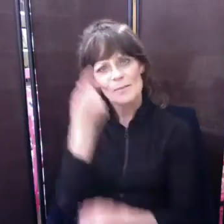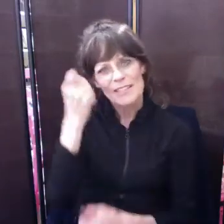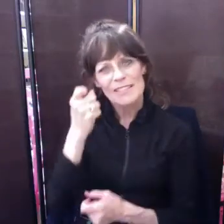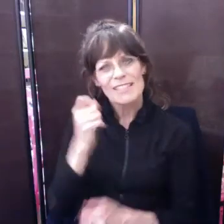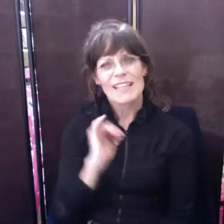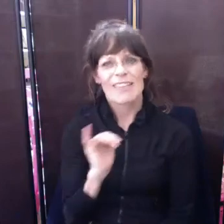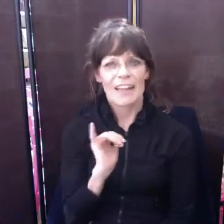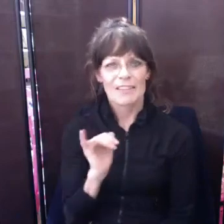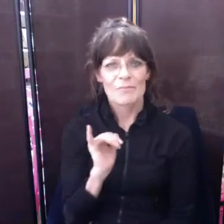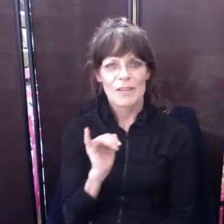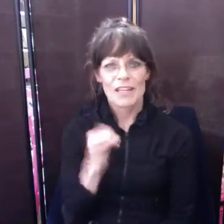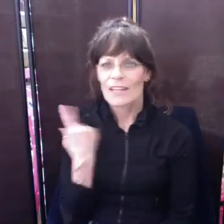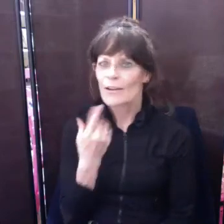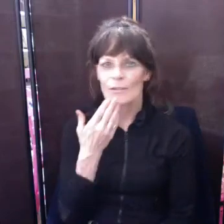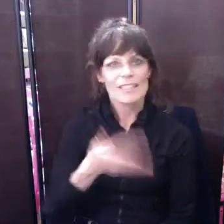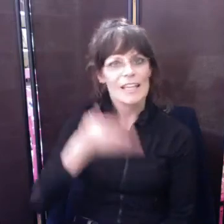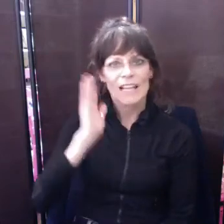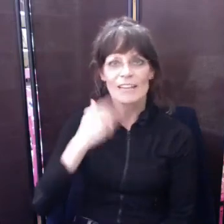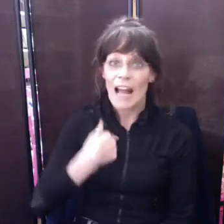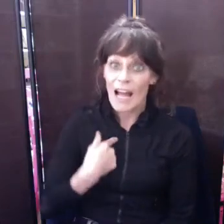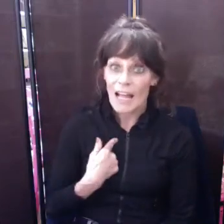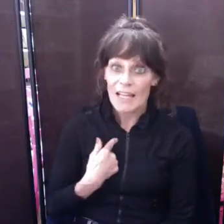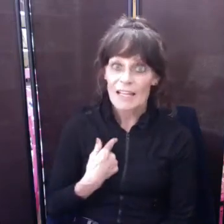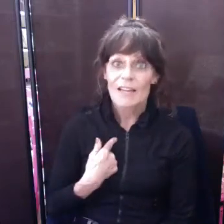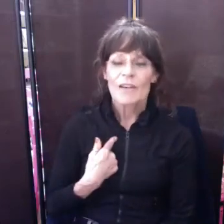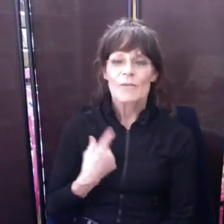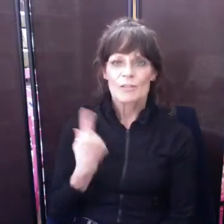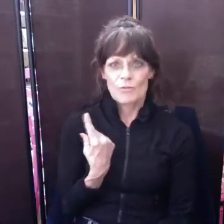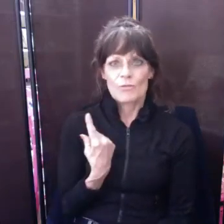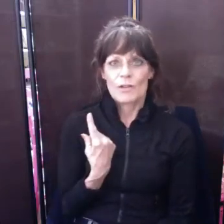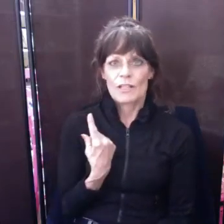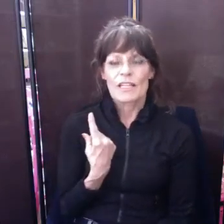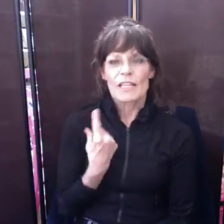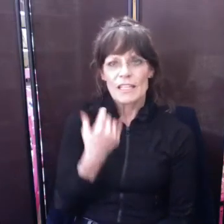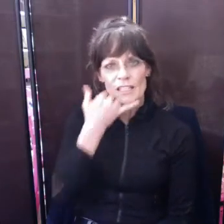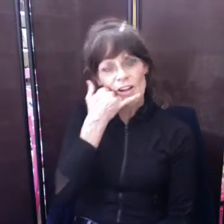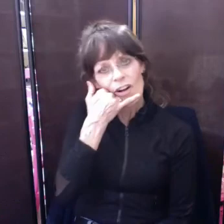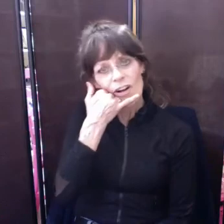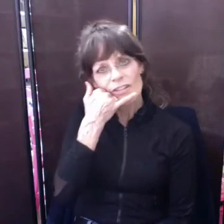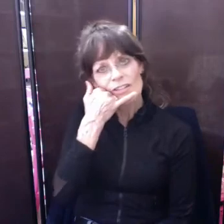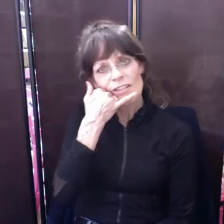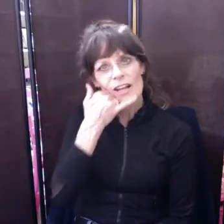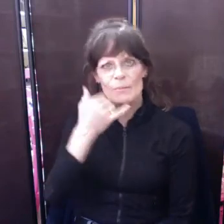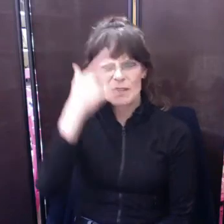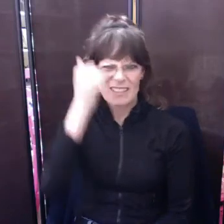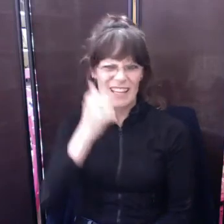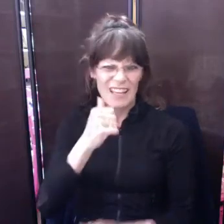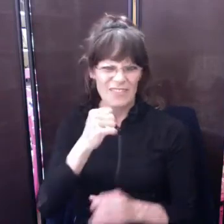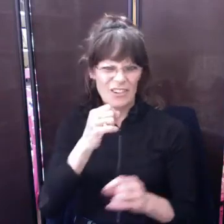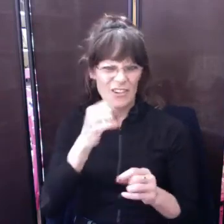I always thank God that I was the one that he found on the other end of the phone line, because I've heard horror stories about that too. My mom